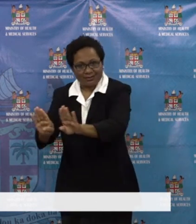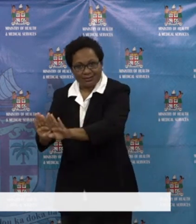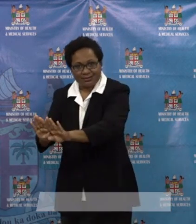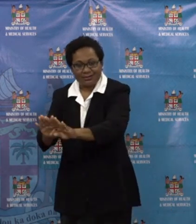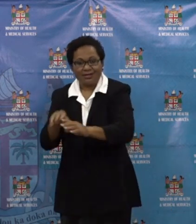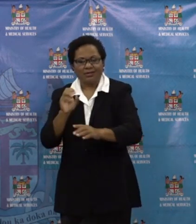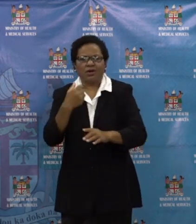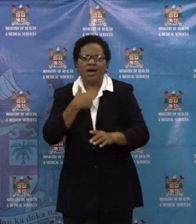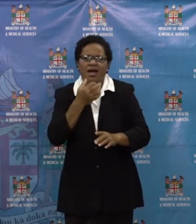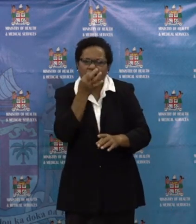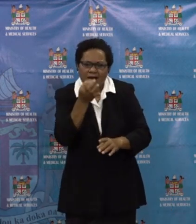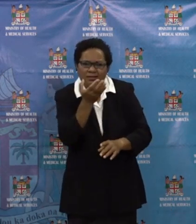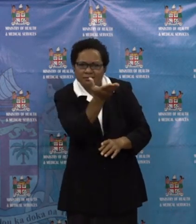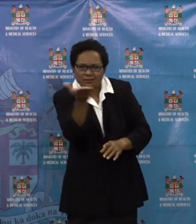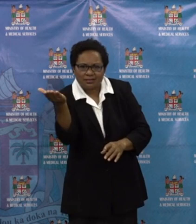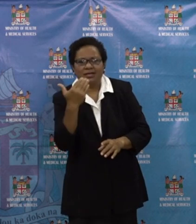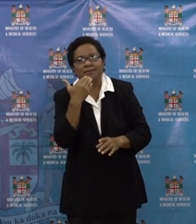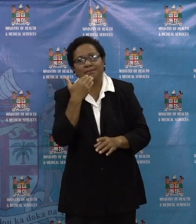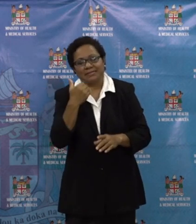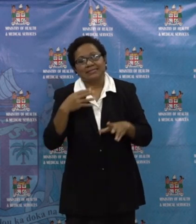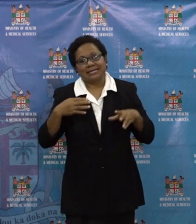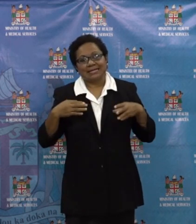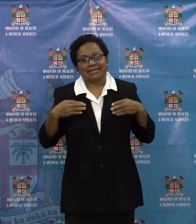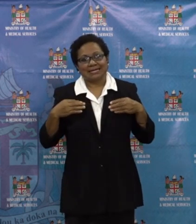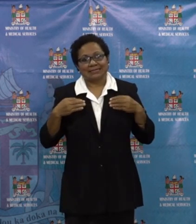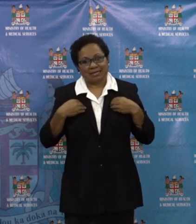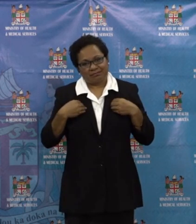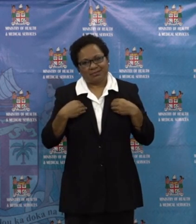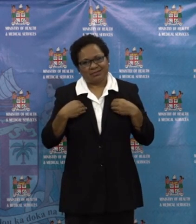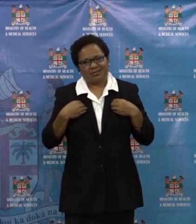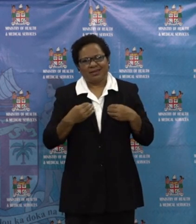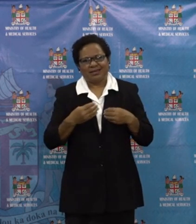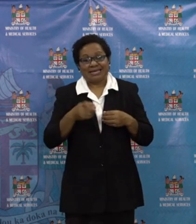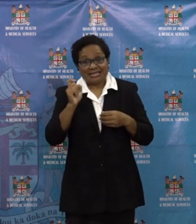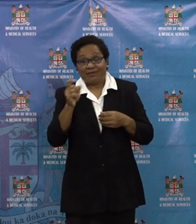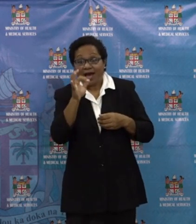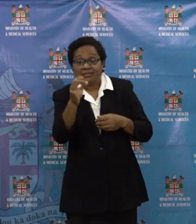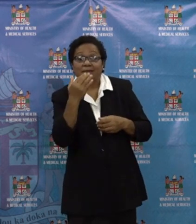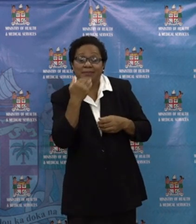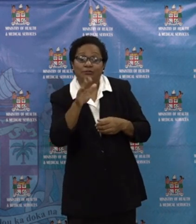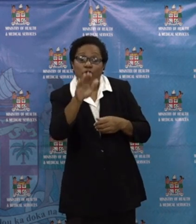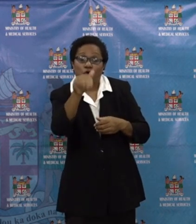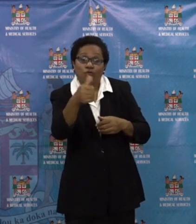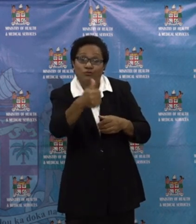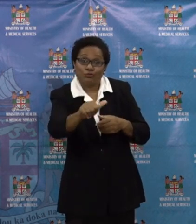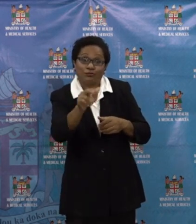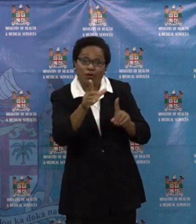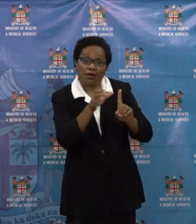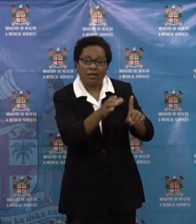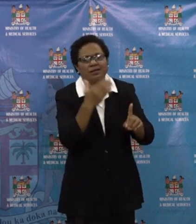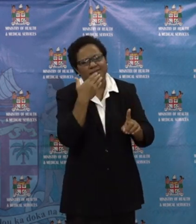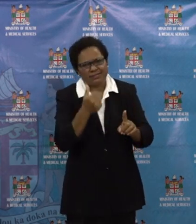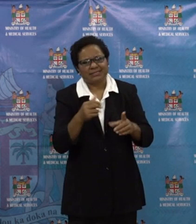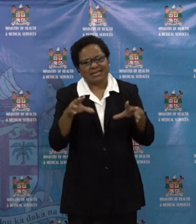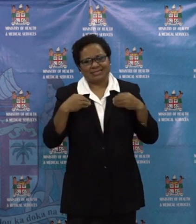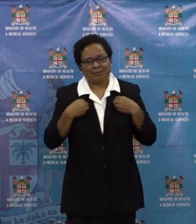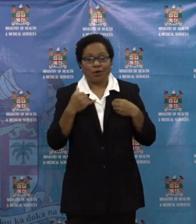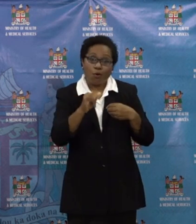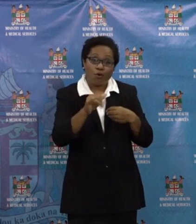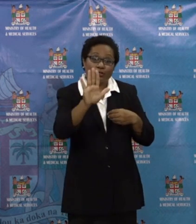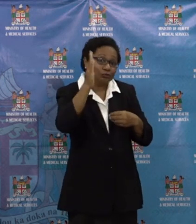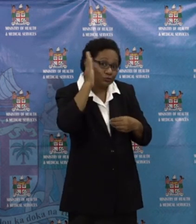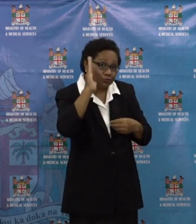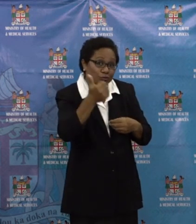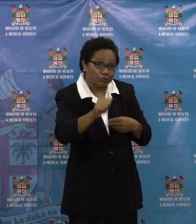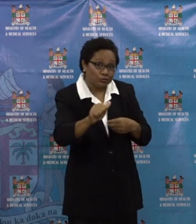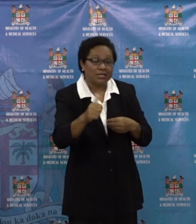public help us by accepting these facilities in or near their communities, and understand that these facilities are as safe